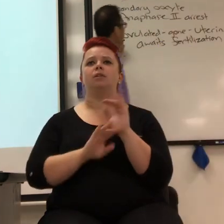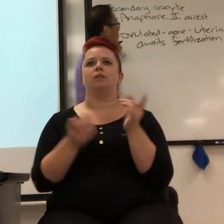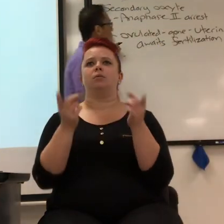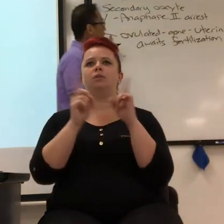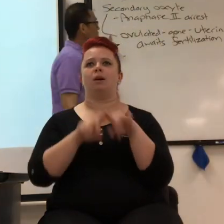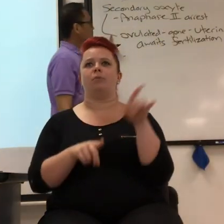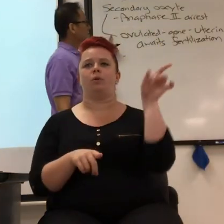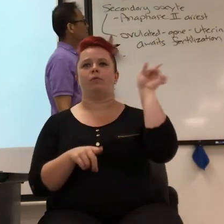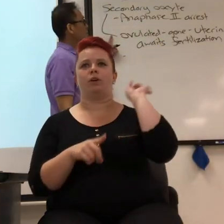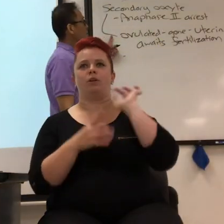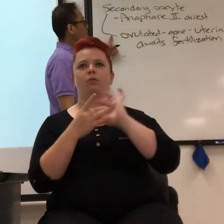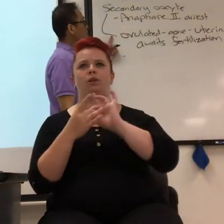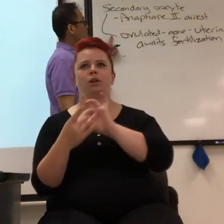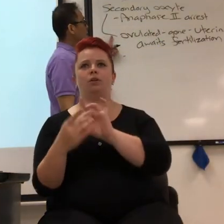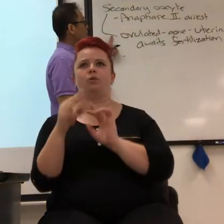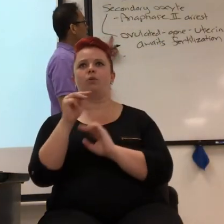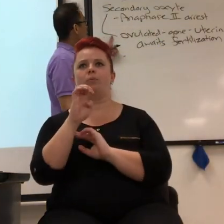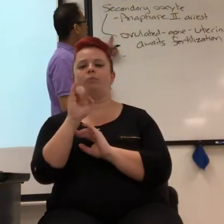in terms of meiosis,